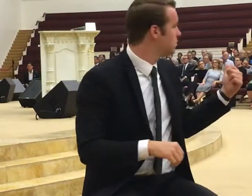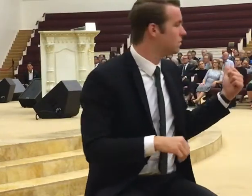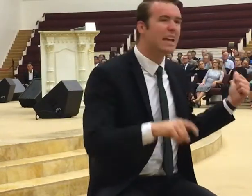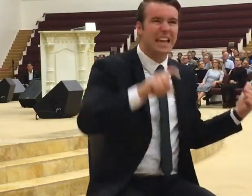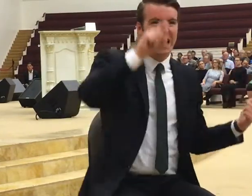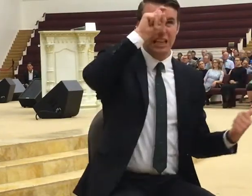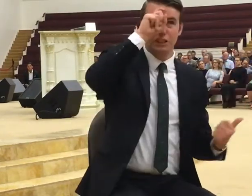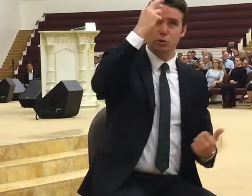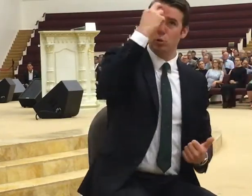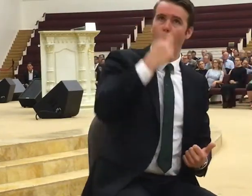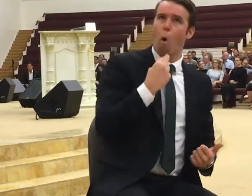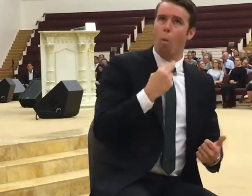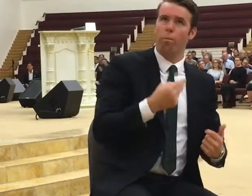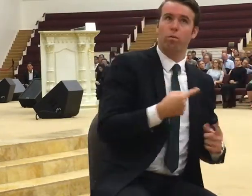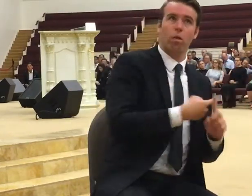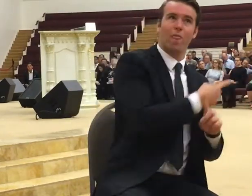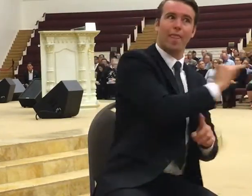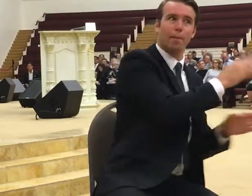Egyptian Woman or whatever.